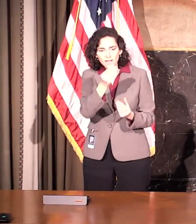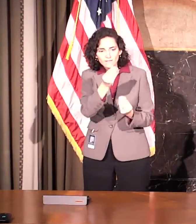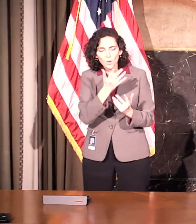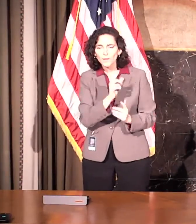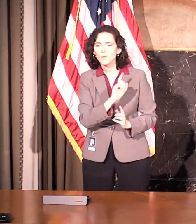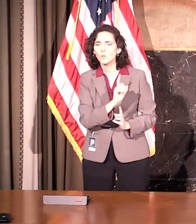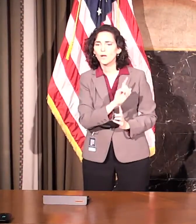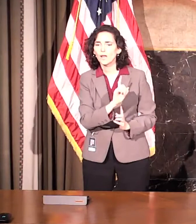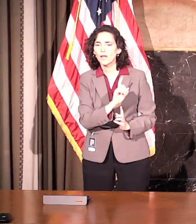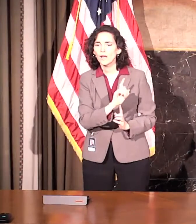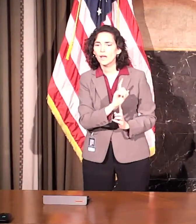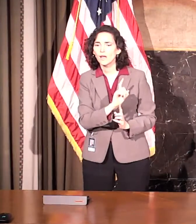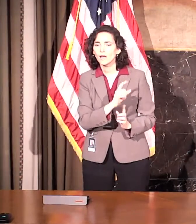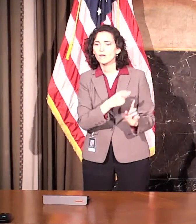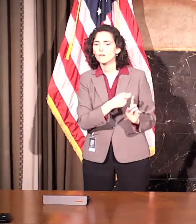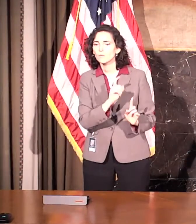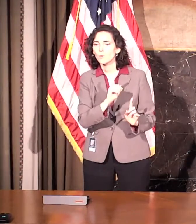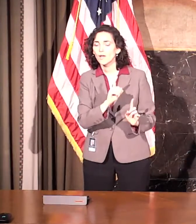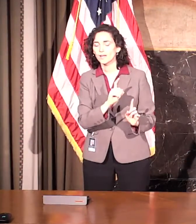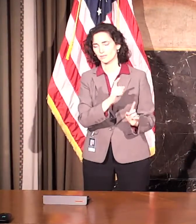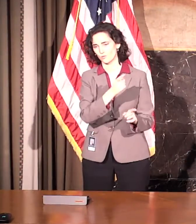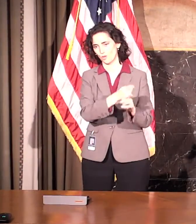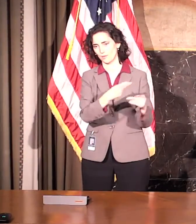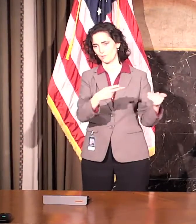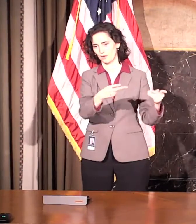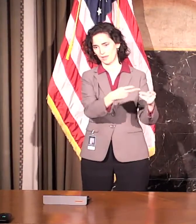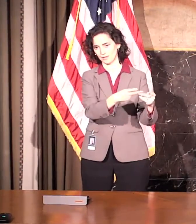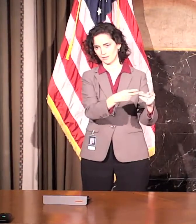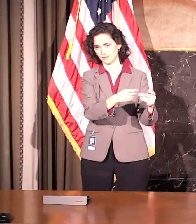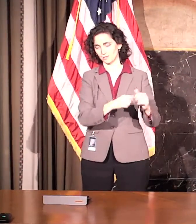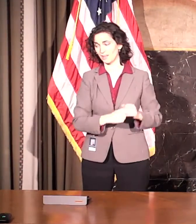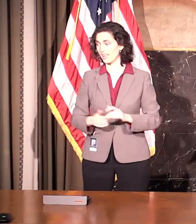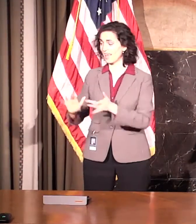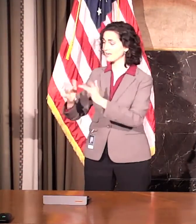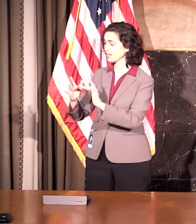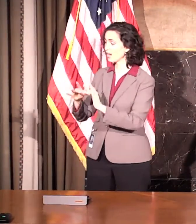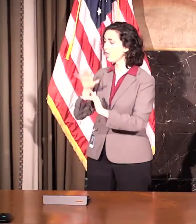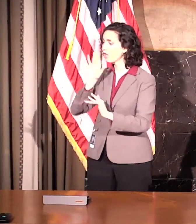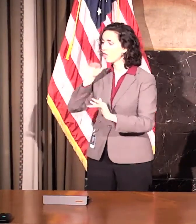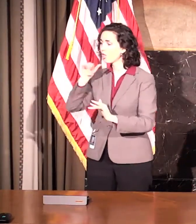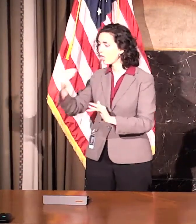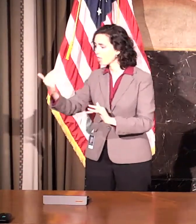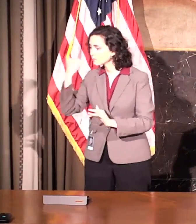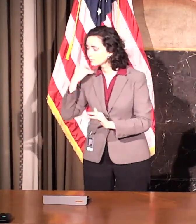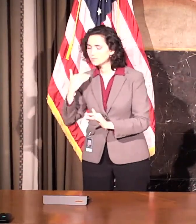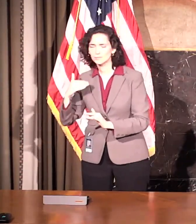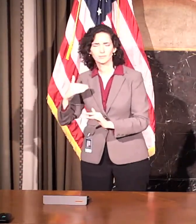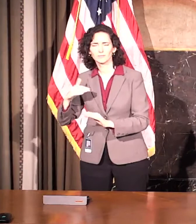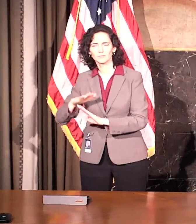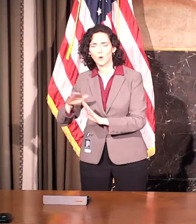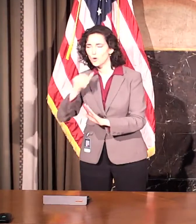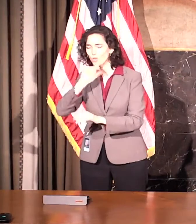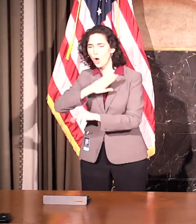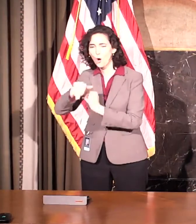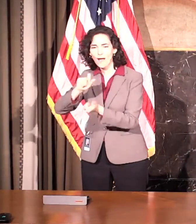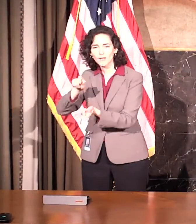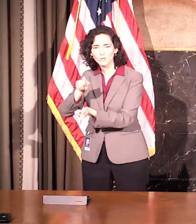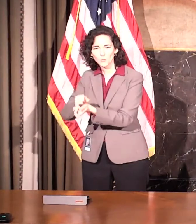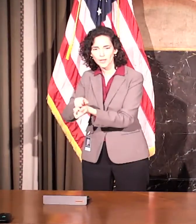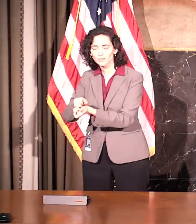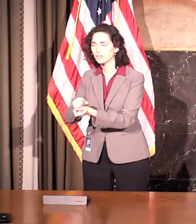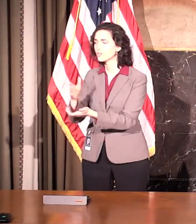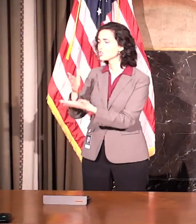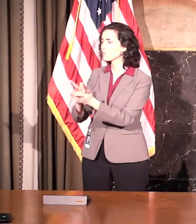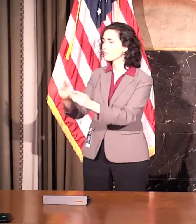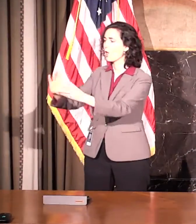to vaccines and COVID properly. Not everything on the internet is accurate. Not all sources are equally